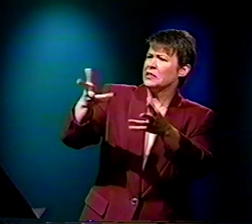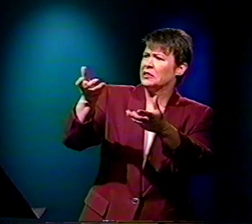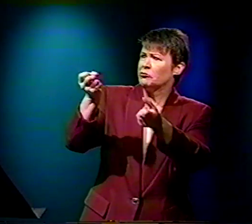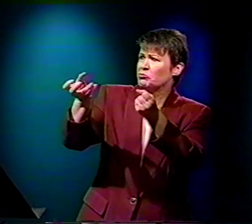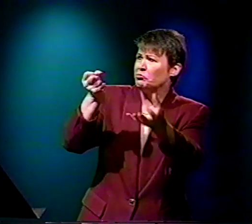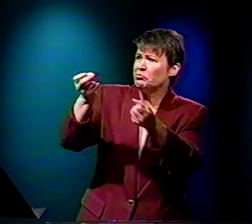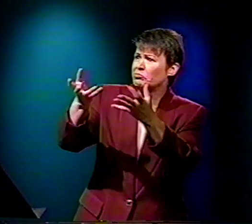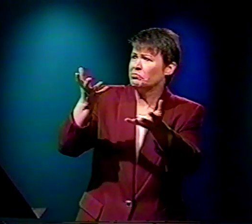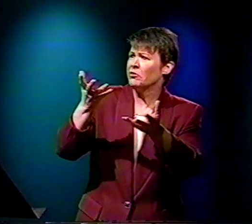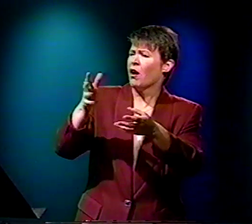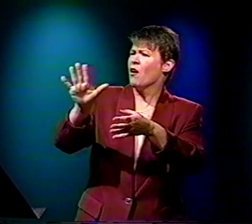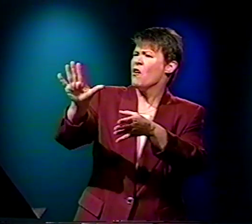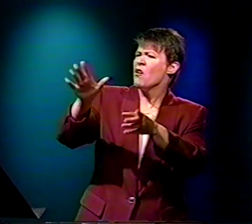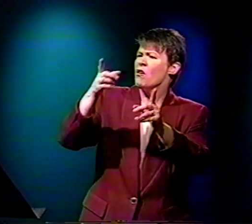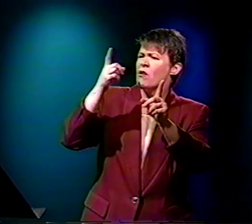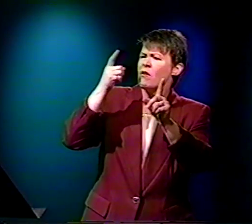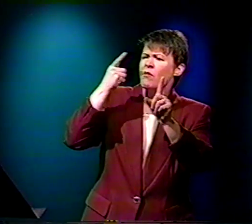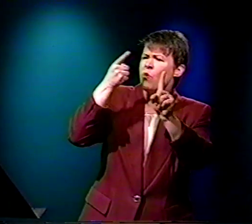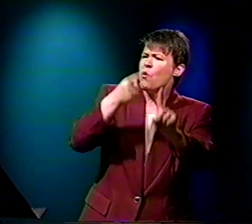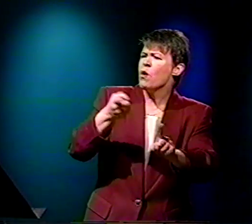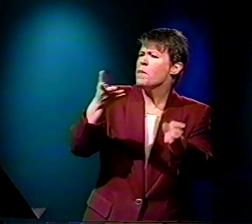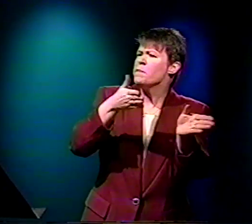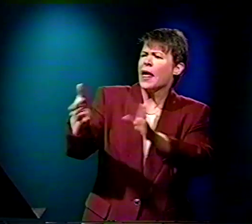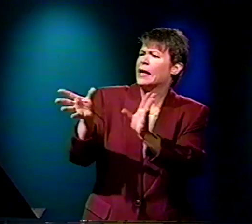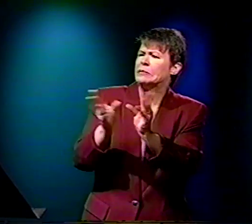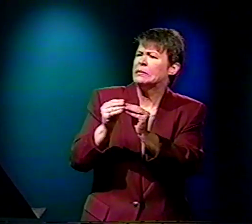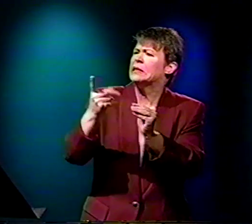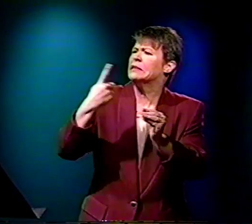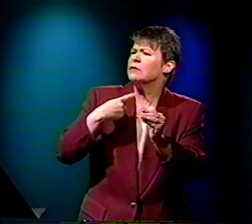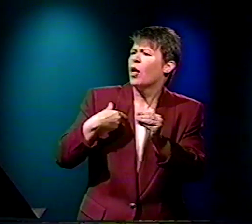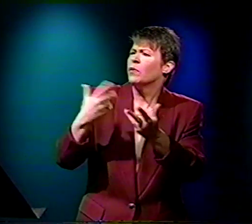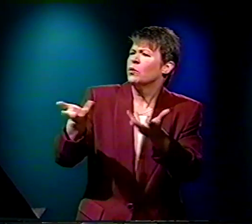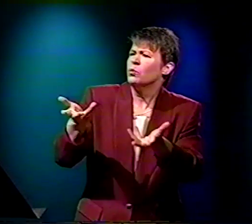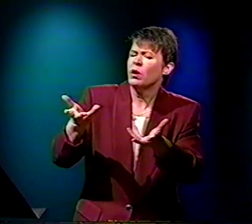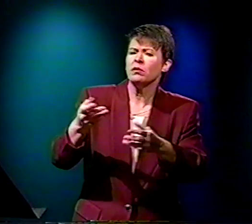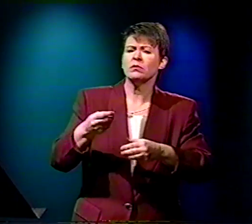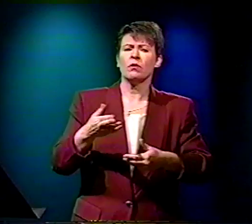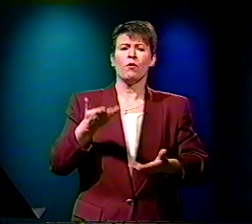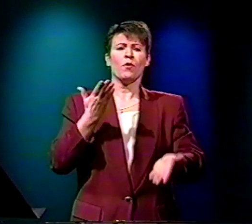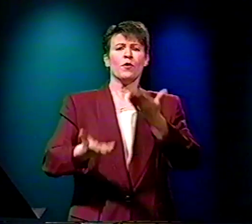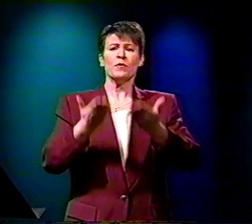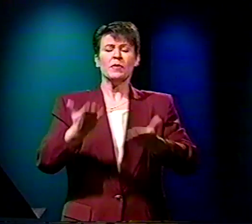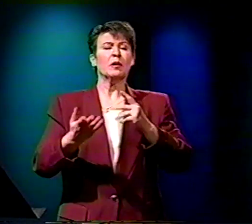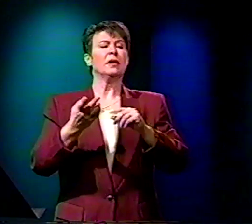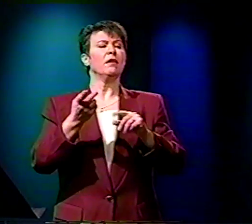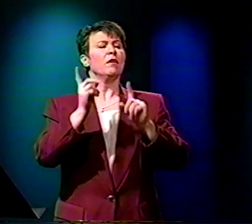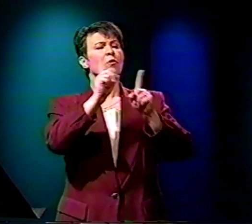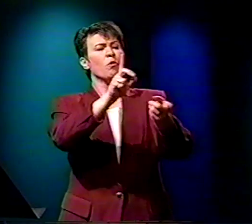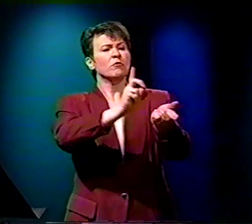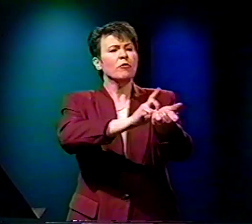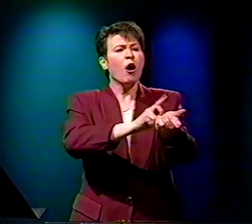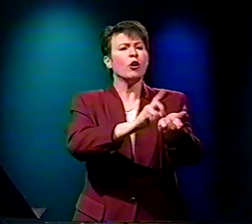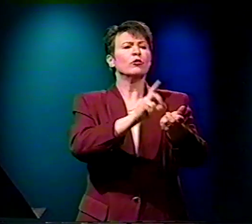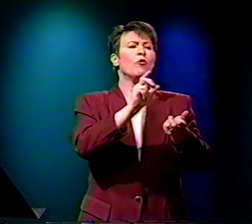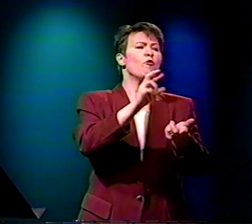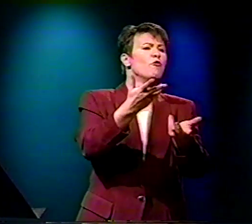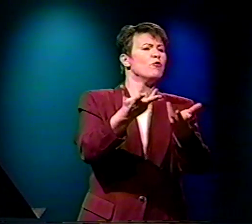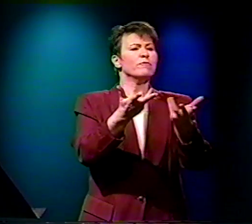don't really have time for that because I need to prepare. And the interpreter will say, well, I just need to know what your goals are for the meeting or whatever. Let's take